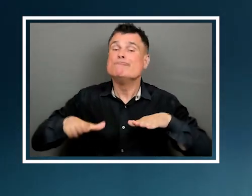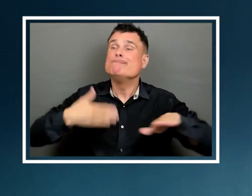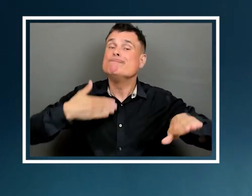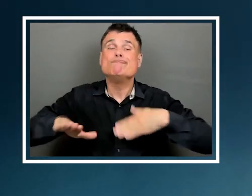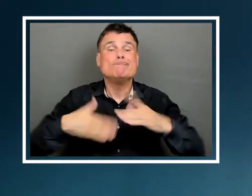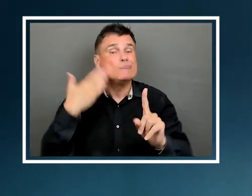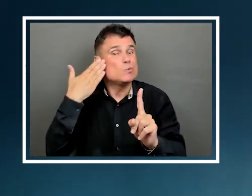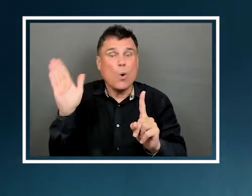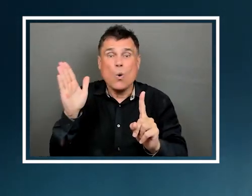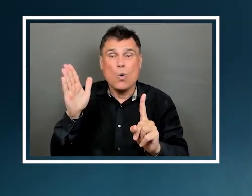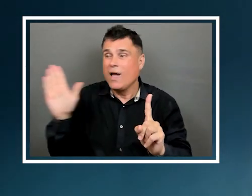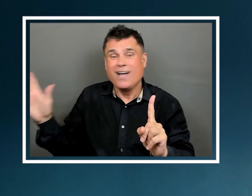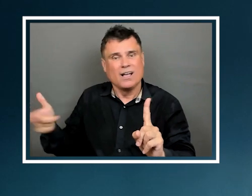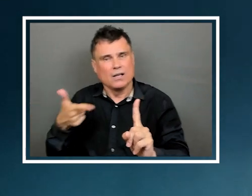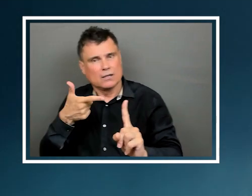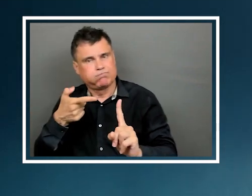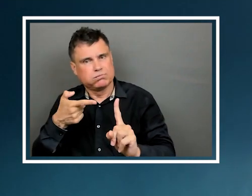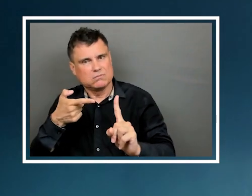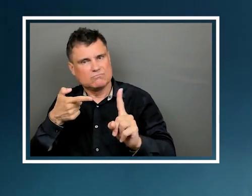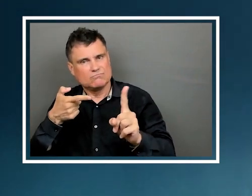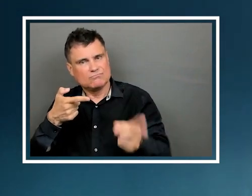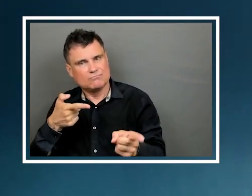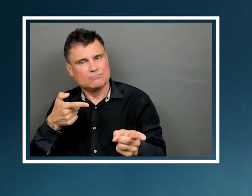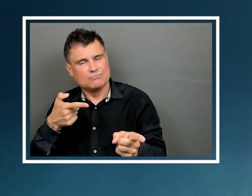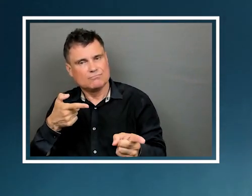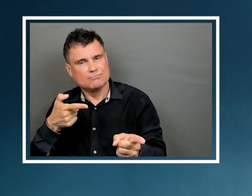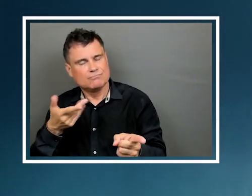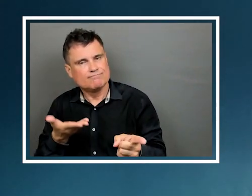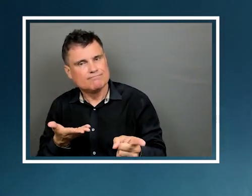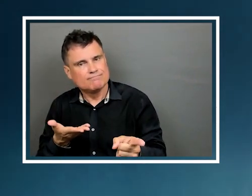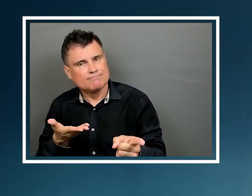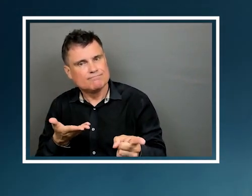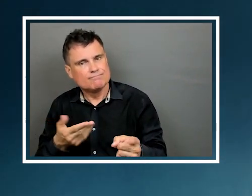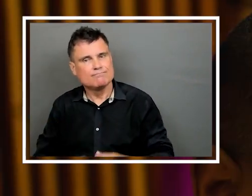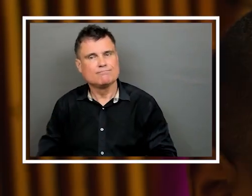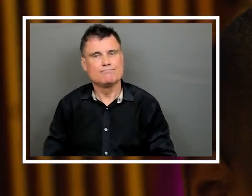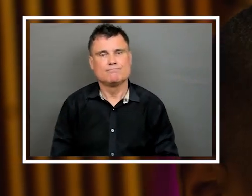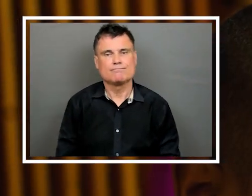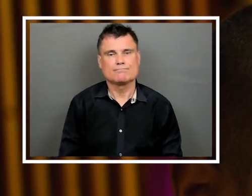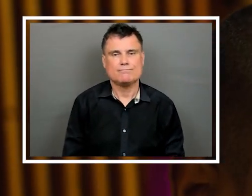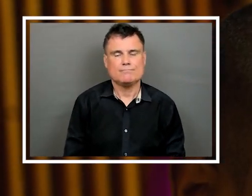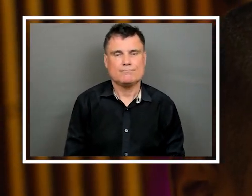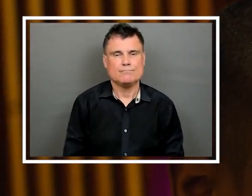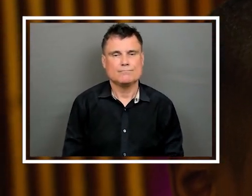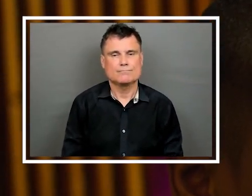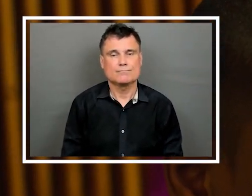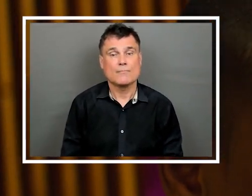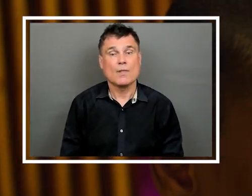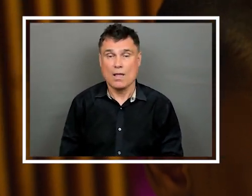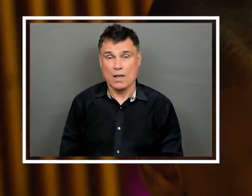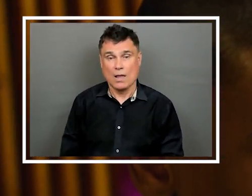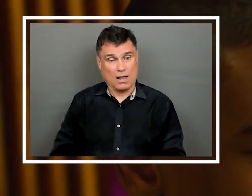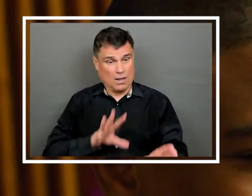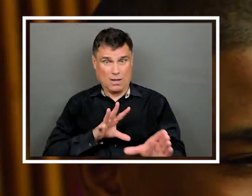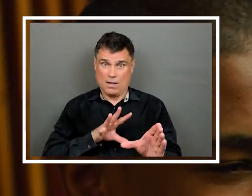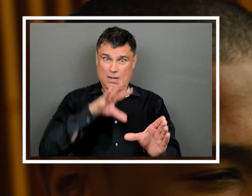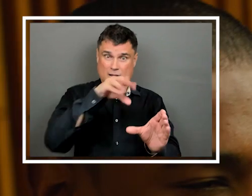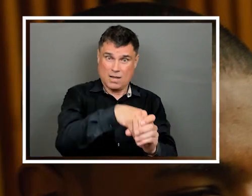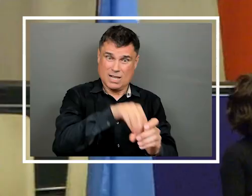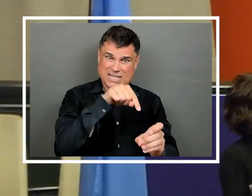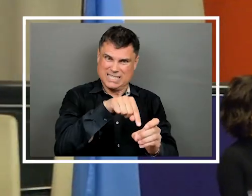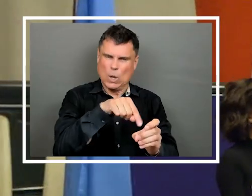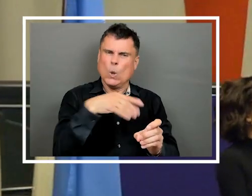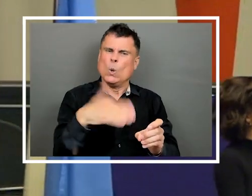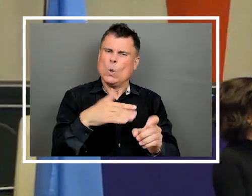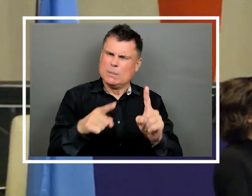shot while going back to his home, he had no idea what was happening. Participation is particularly